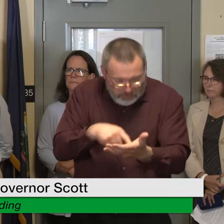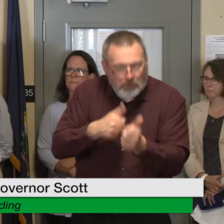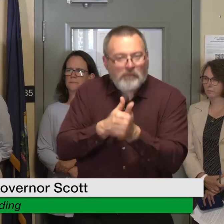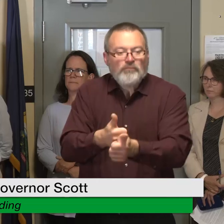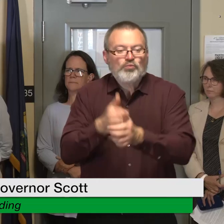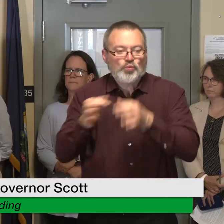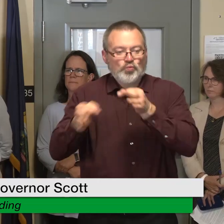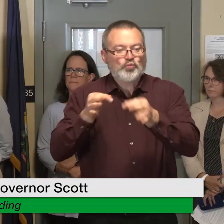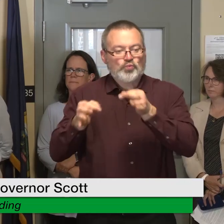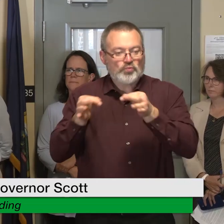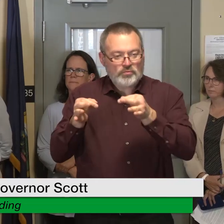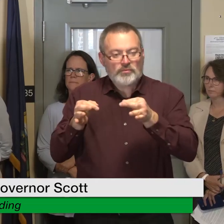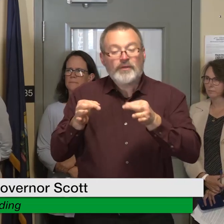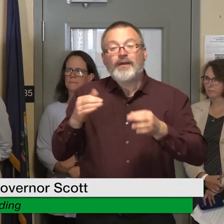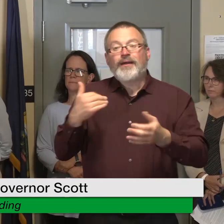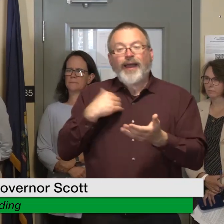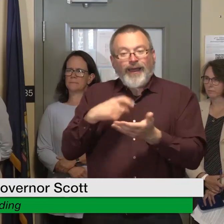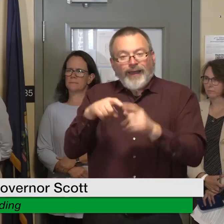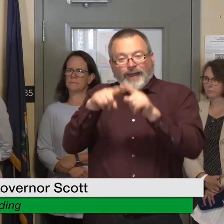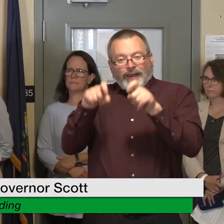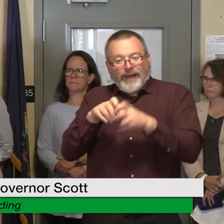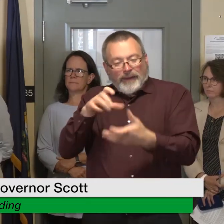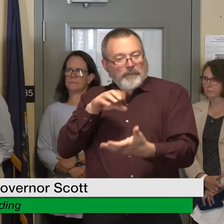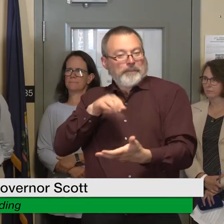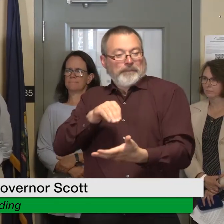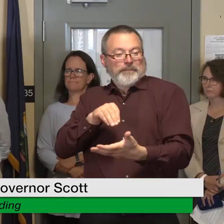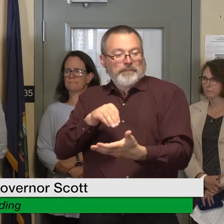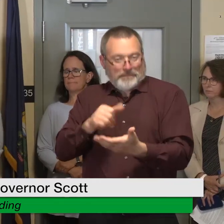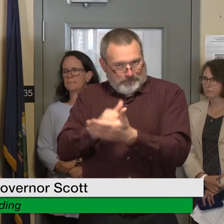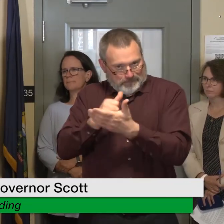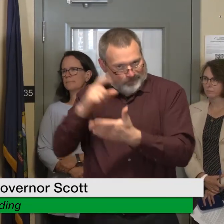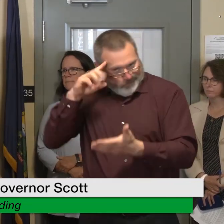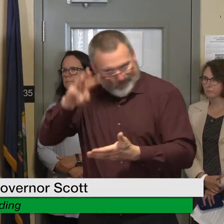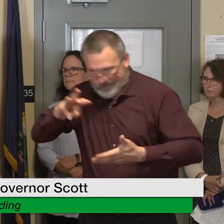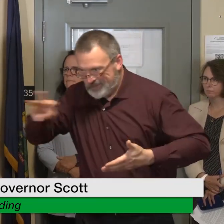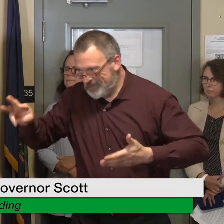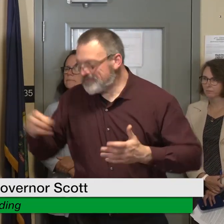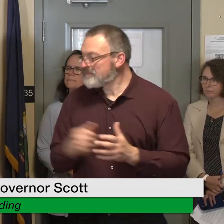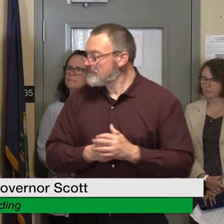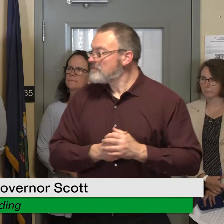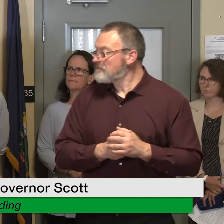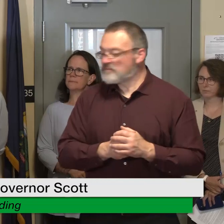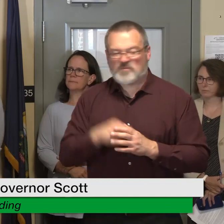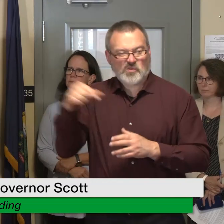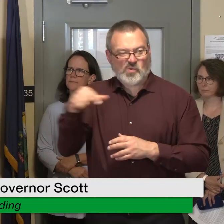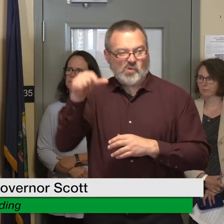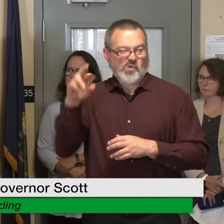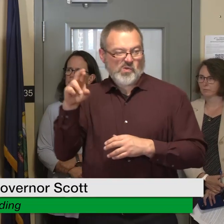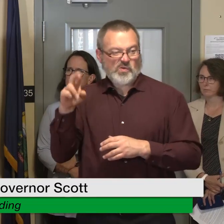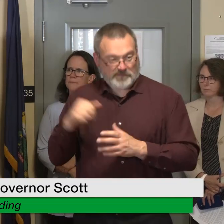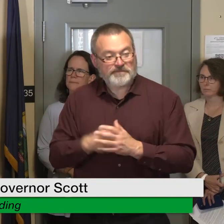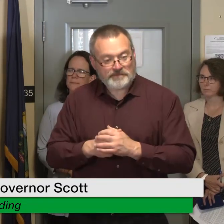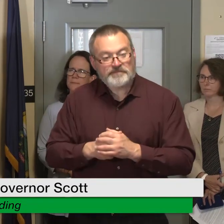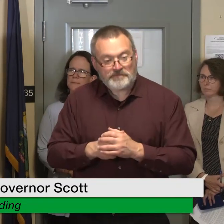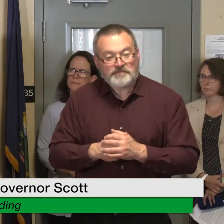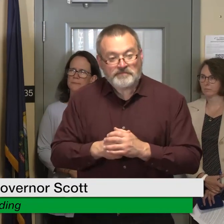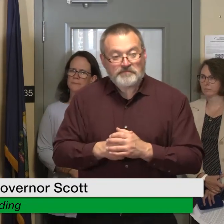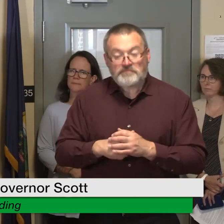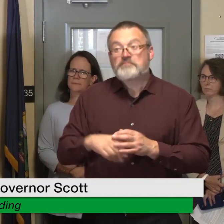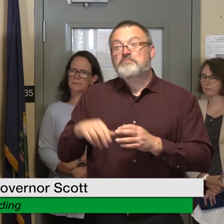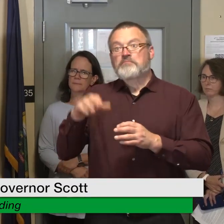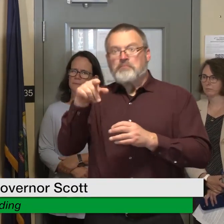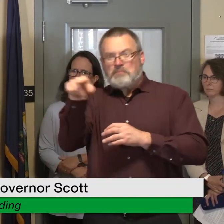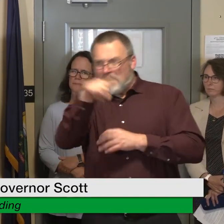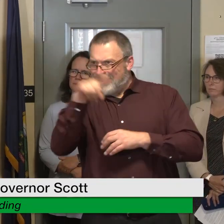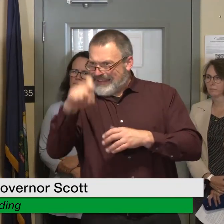code, the website, and of course the 211 number. That we can be used to assist people who need help. And we're hoping that those